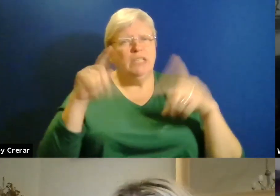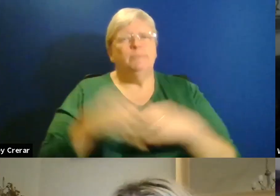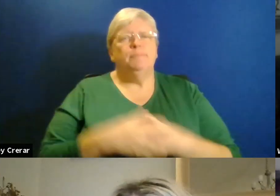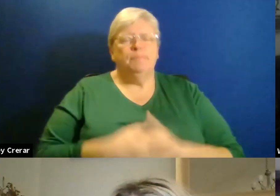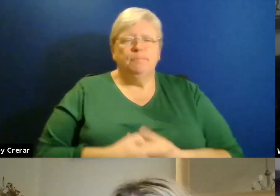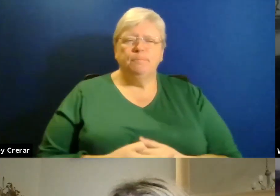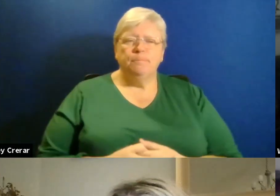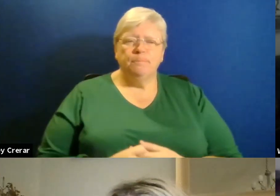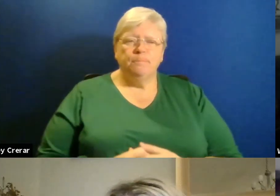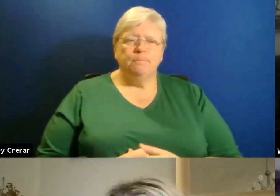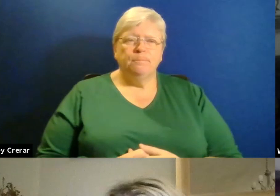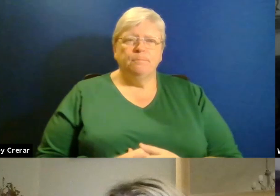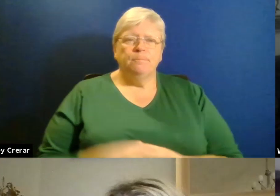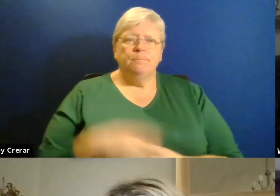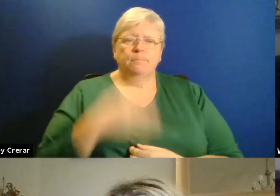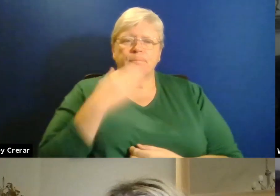Thank you.